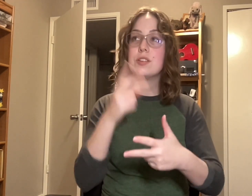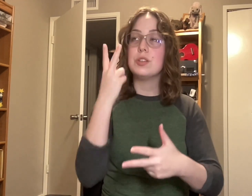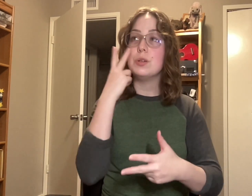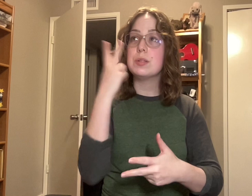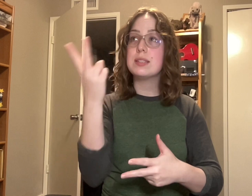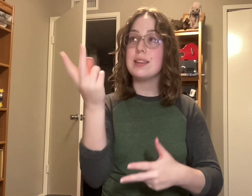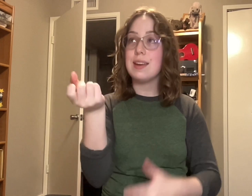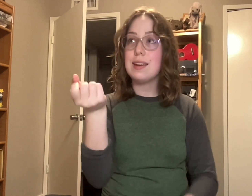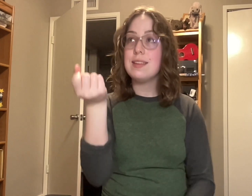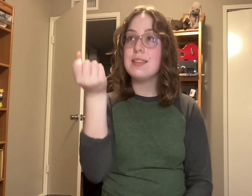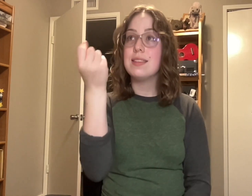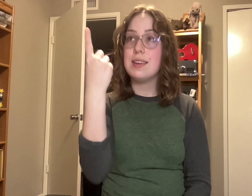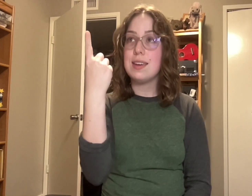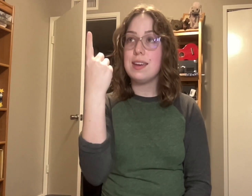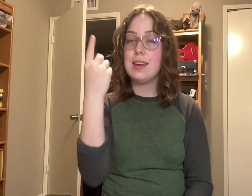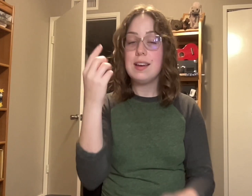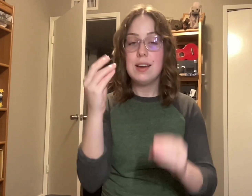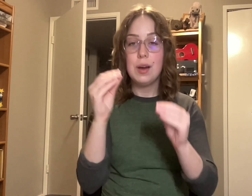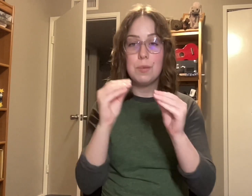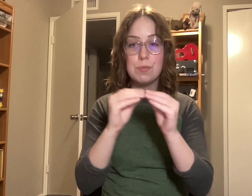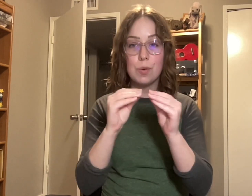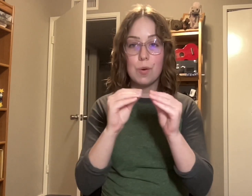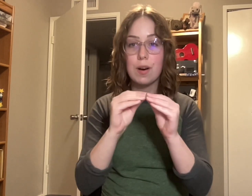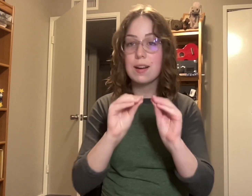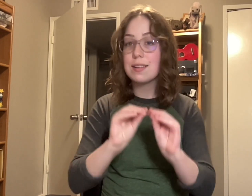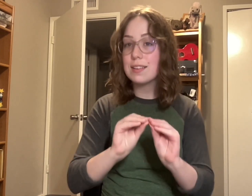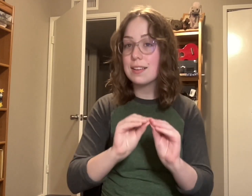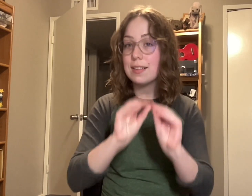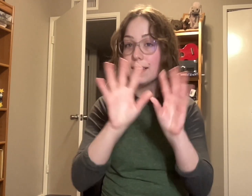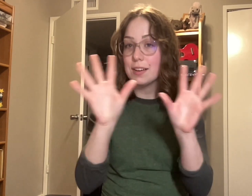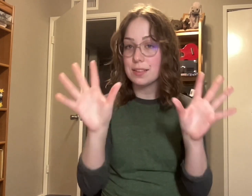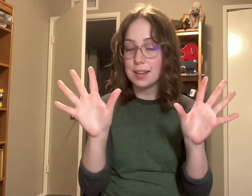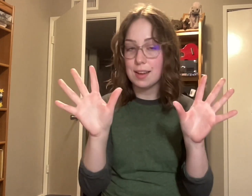To see thee more clearly,